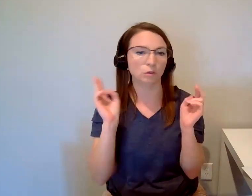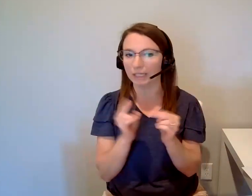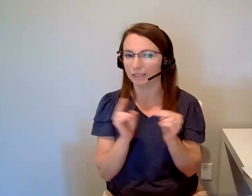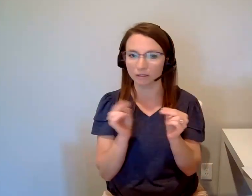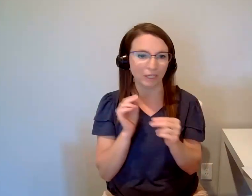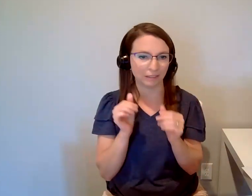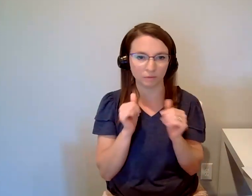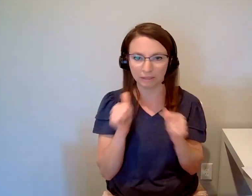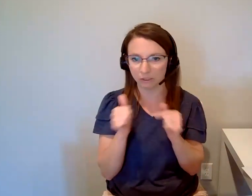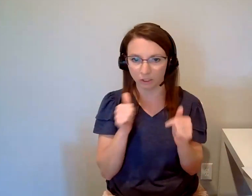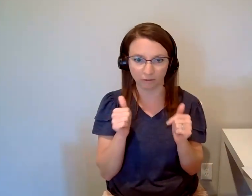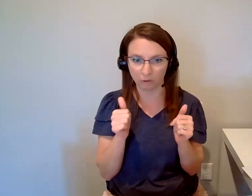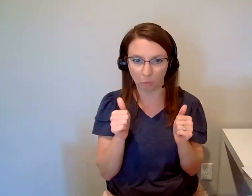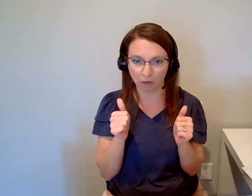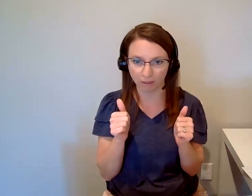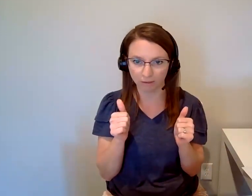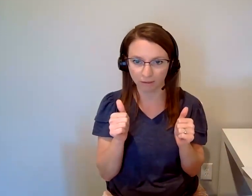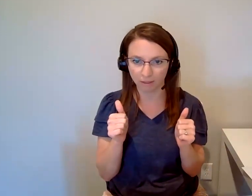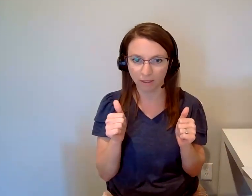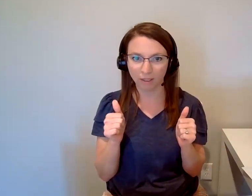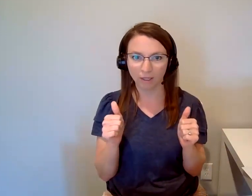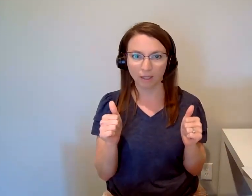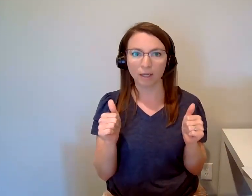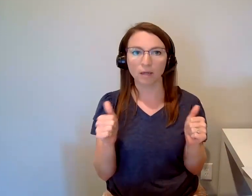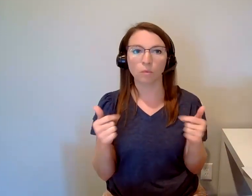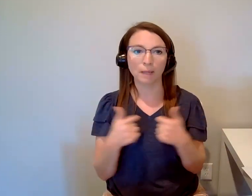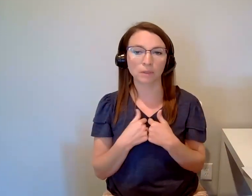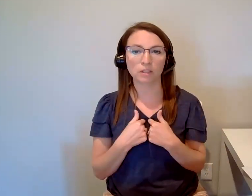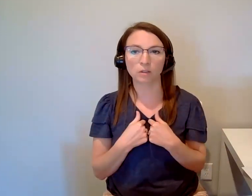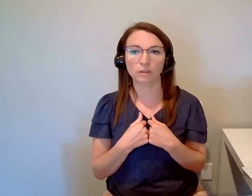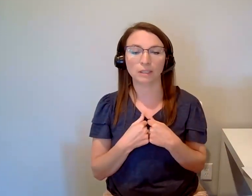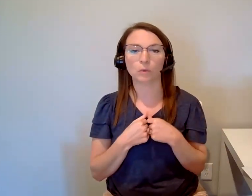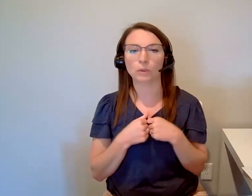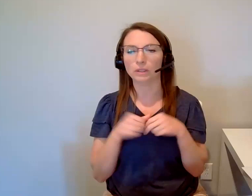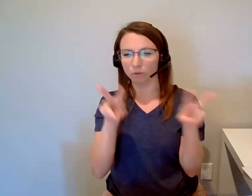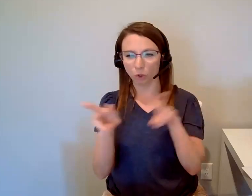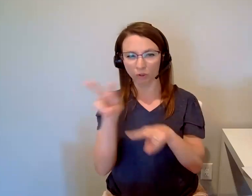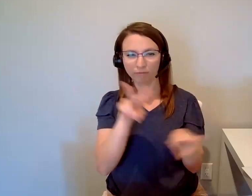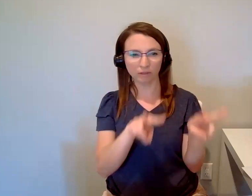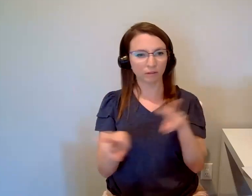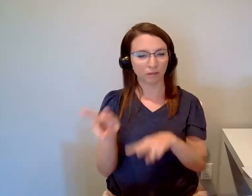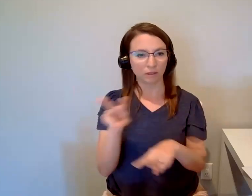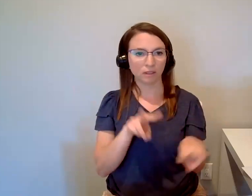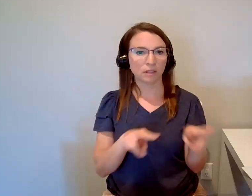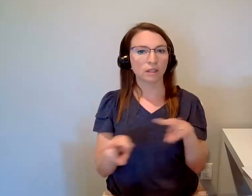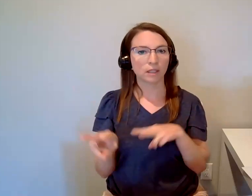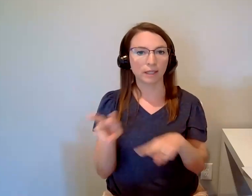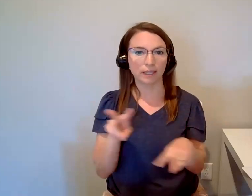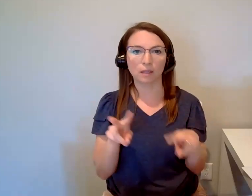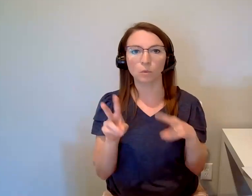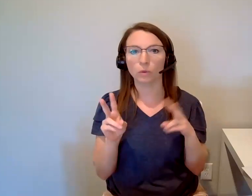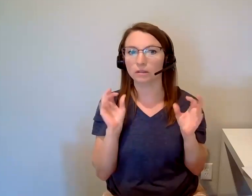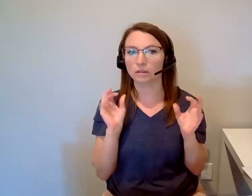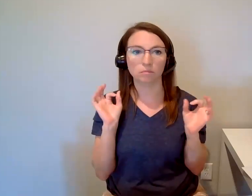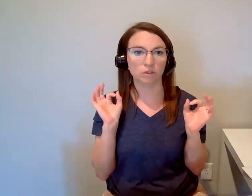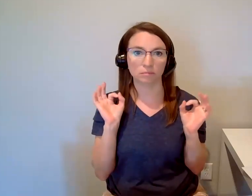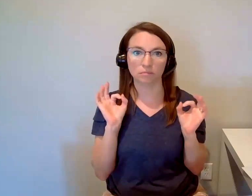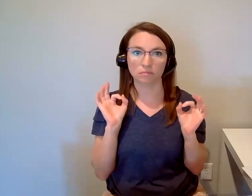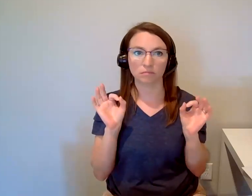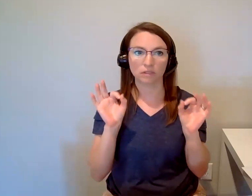guys can practice with each other if you want. What I'm going to do is I'm going to observe and I'm going to just